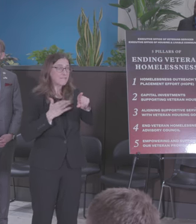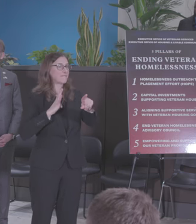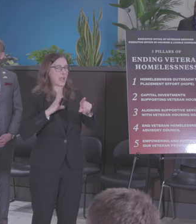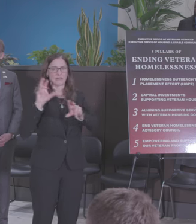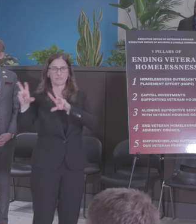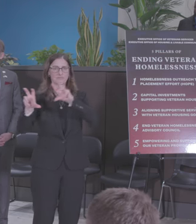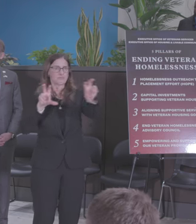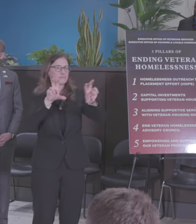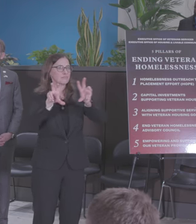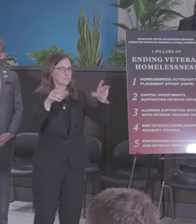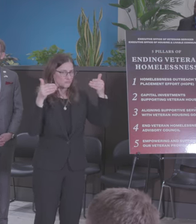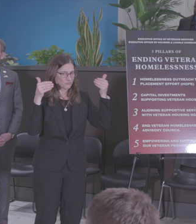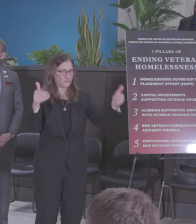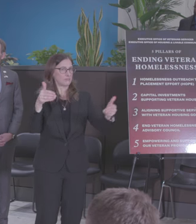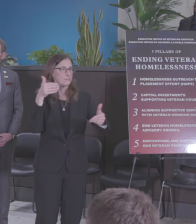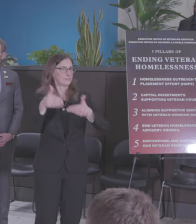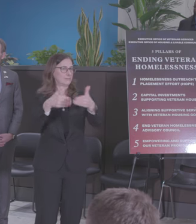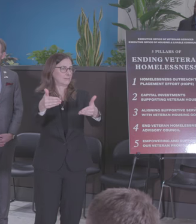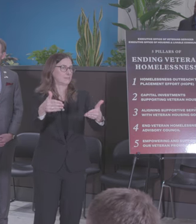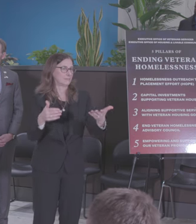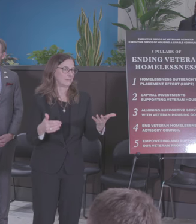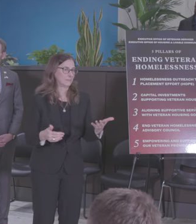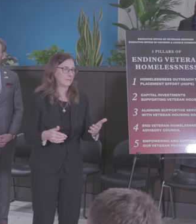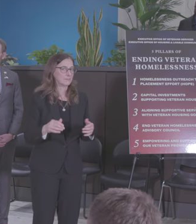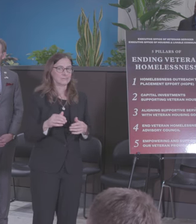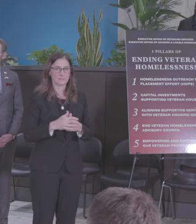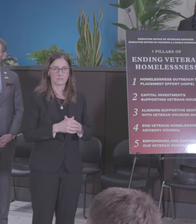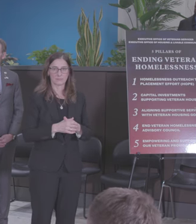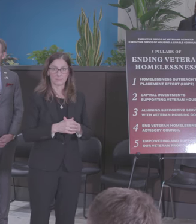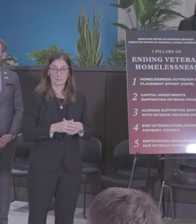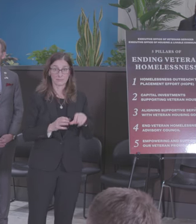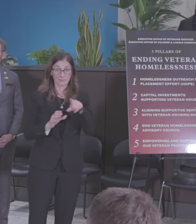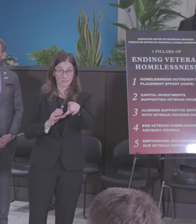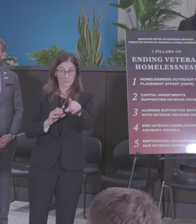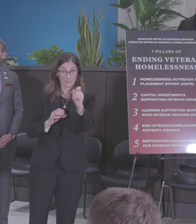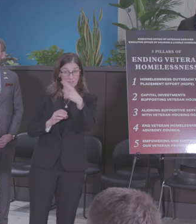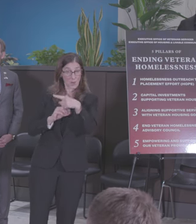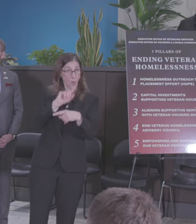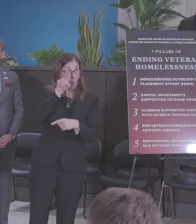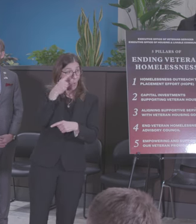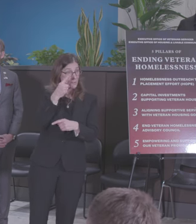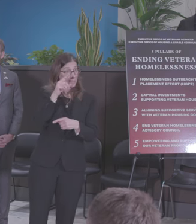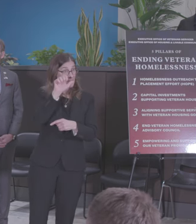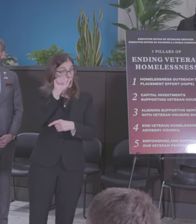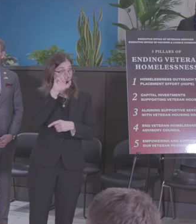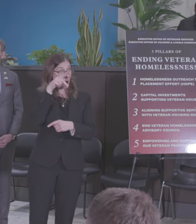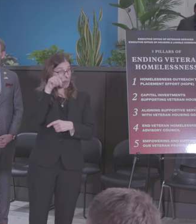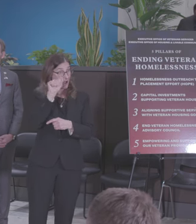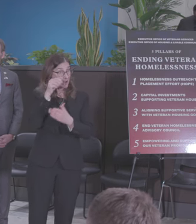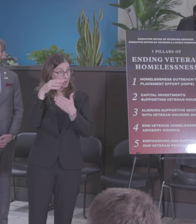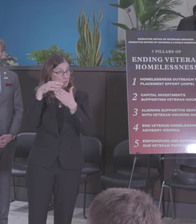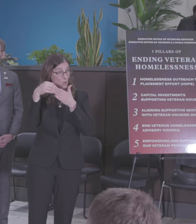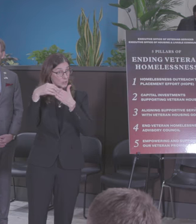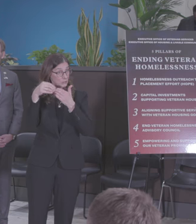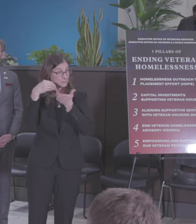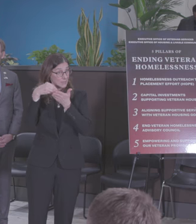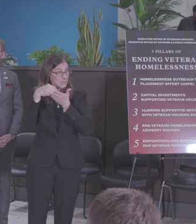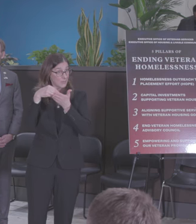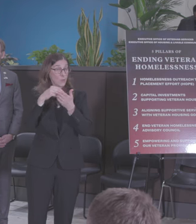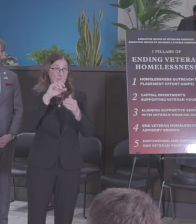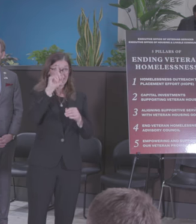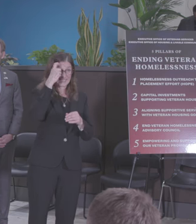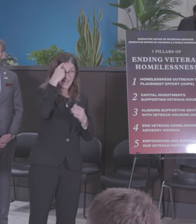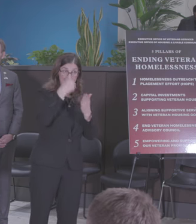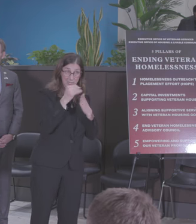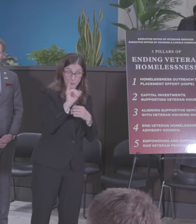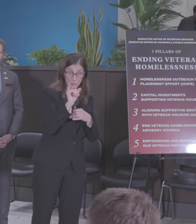and towns across the Commonwealth, particularly in our veteran-serving communities. It's only ARPA dollars or there are state funds? So it's primarily ARPA dollars. I will say,